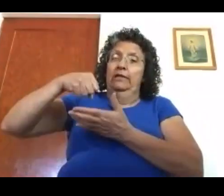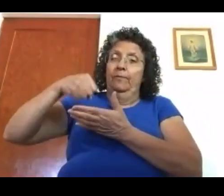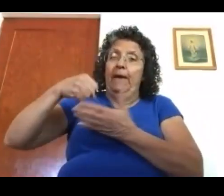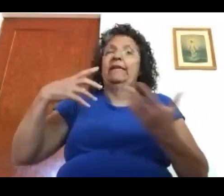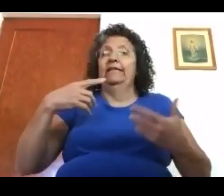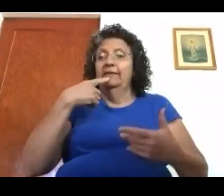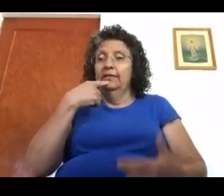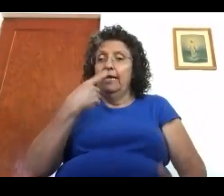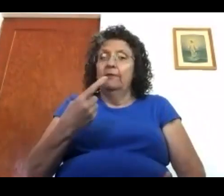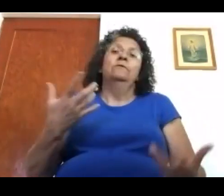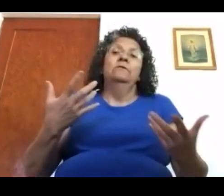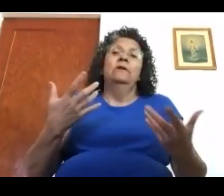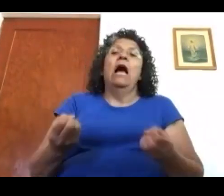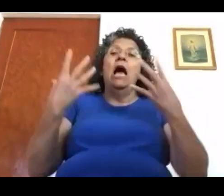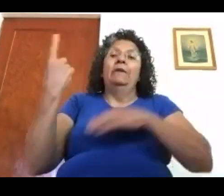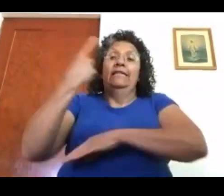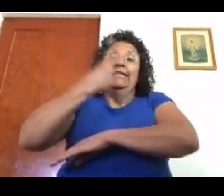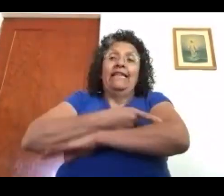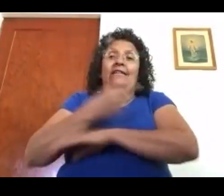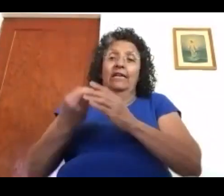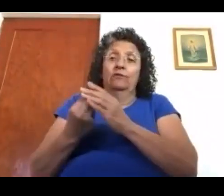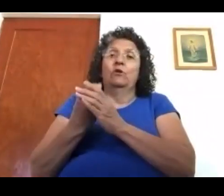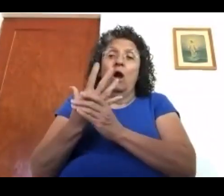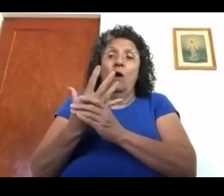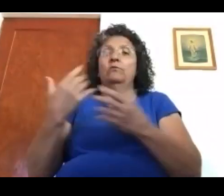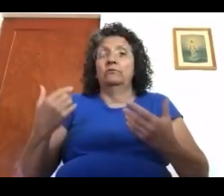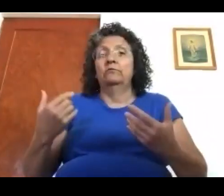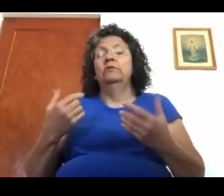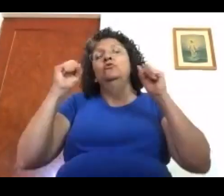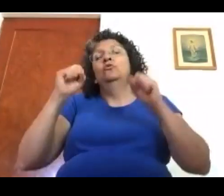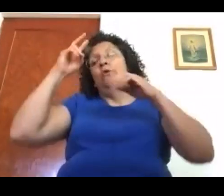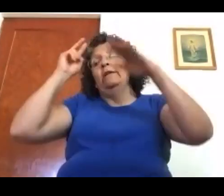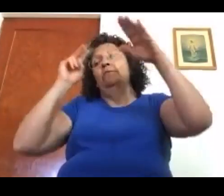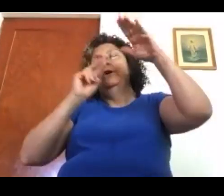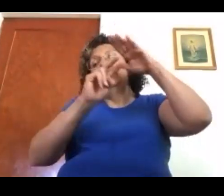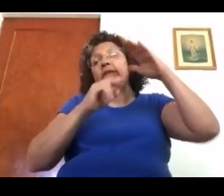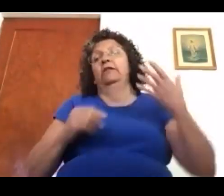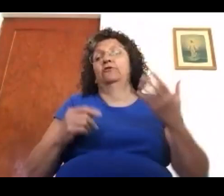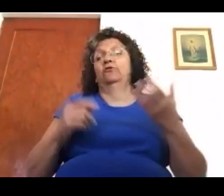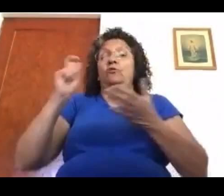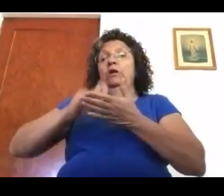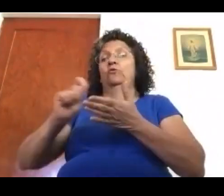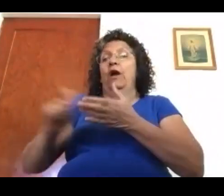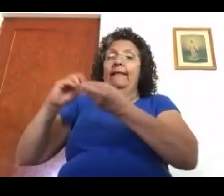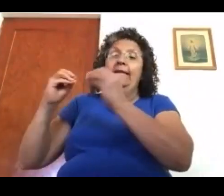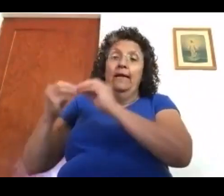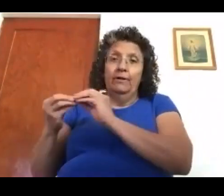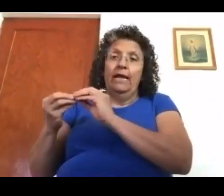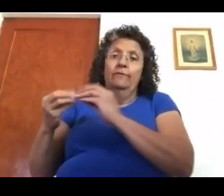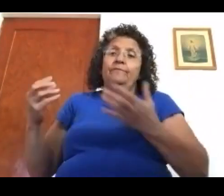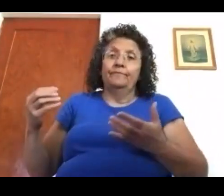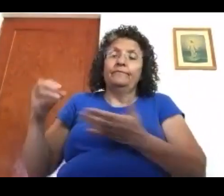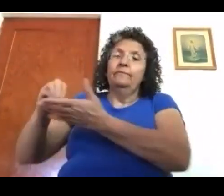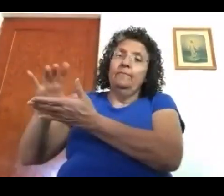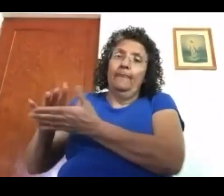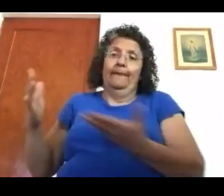to germination. That is a good way to predict. Okay, you can write that number down, that many days. Well, my seed packet doesn't have